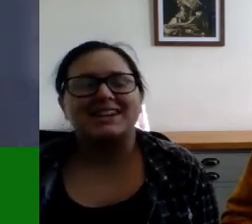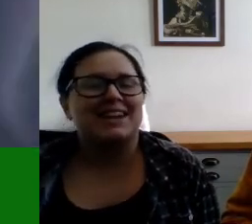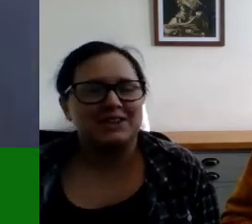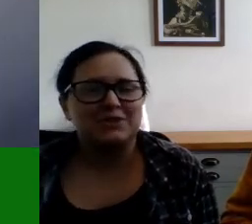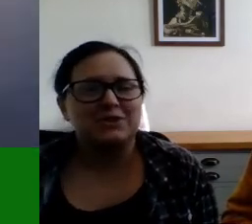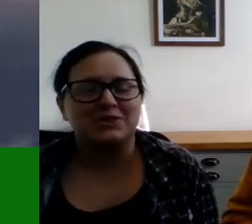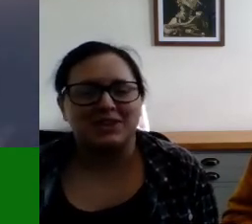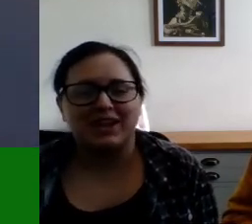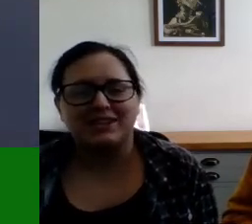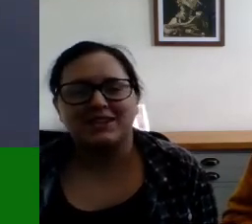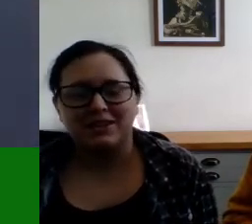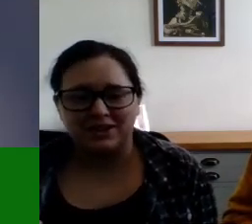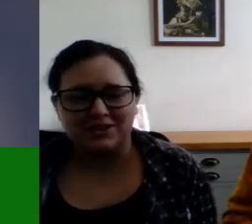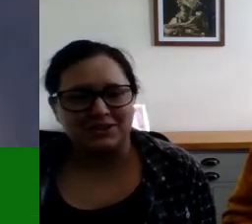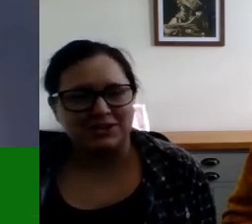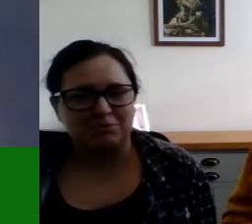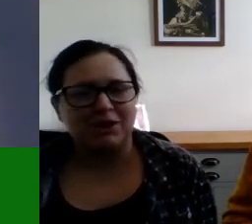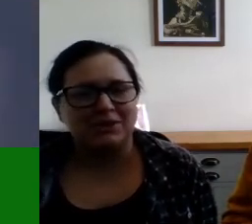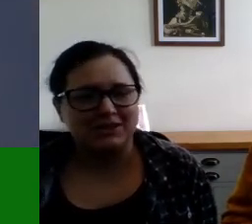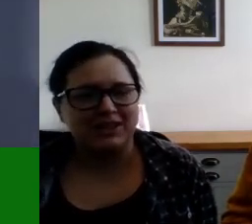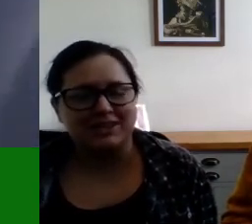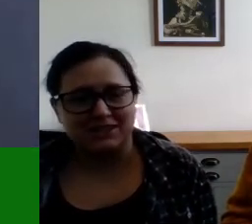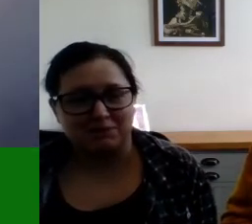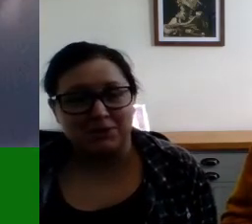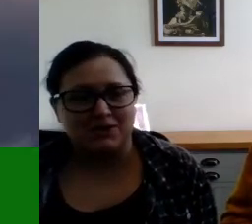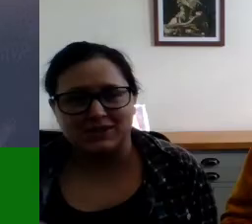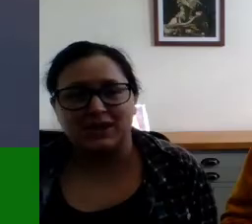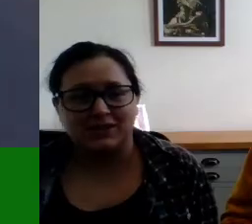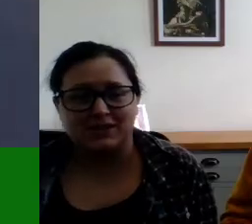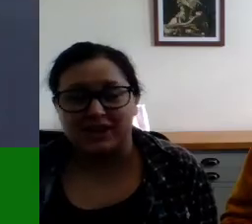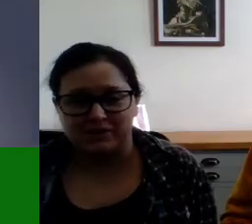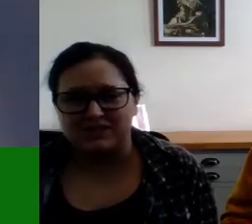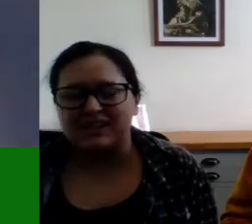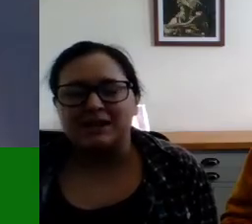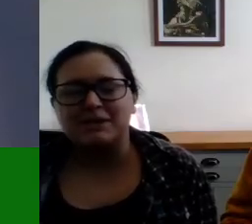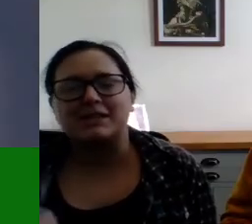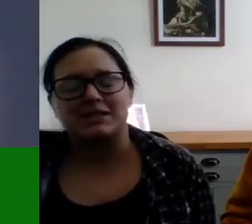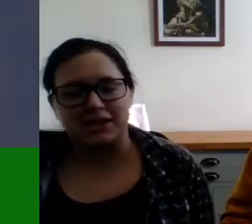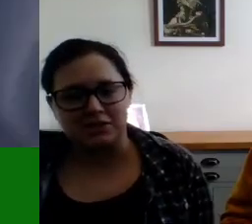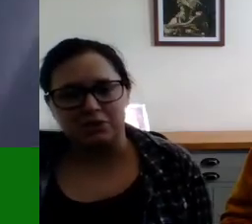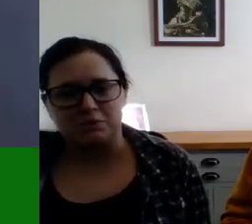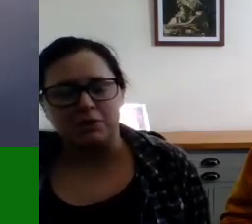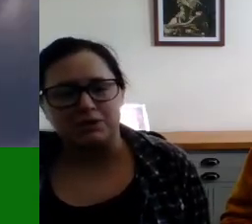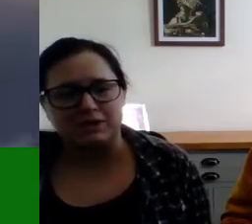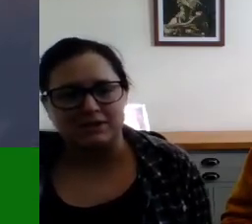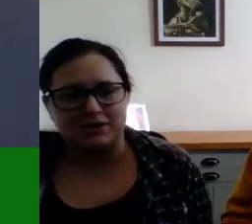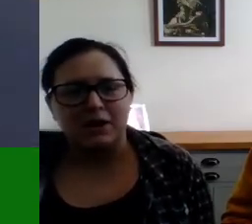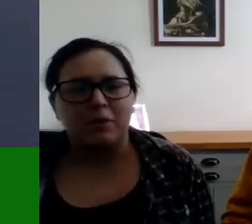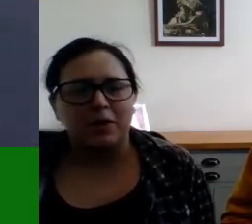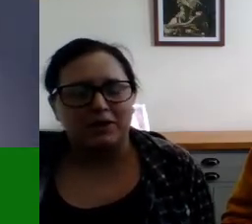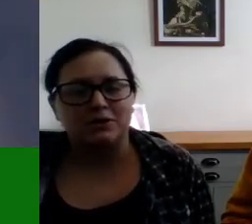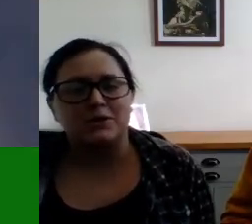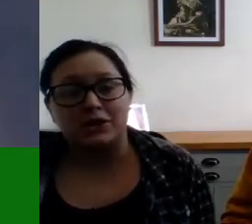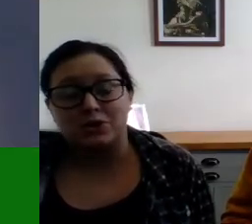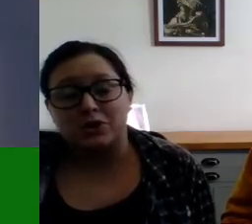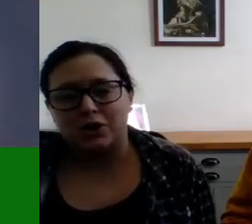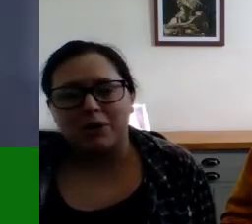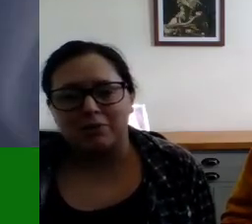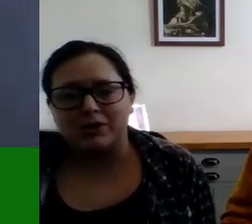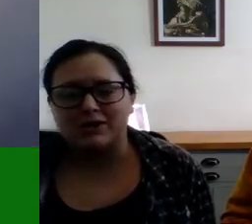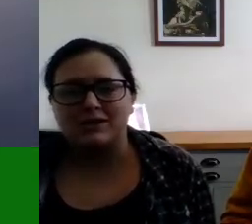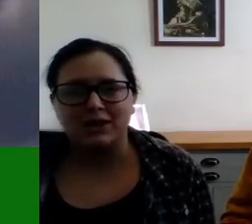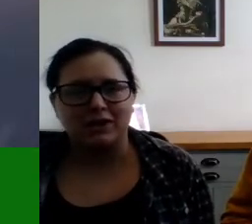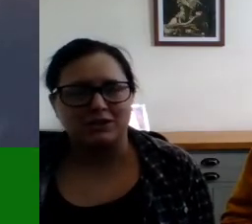fun. Contextual cues are the idea that certain smells, tastes, experience, sights, sounds, basically sensory experiences, what they can do is they can